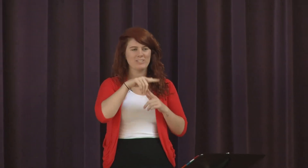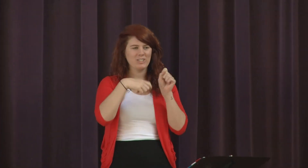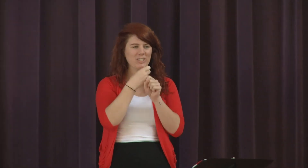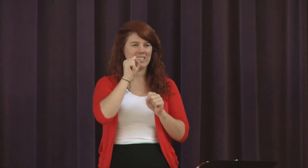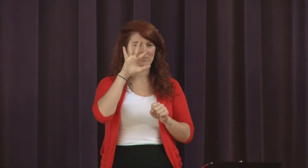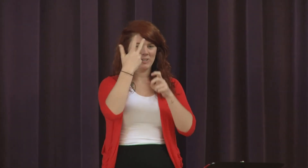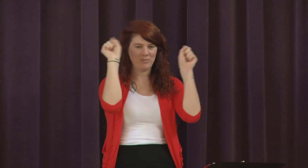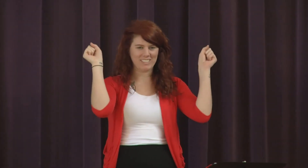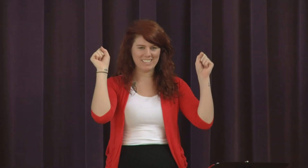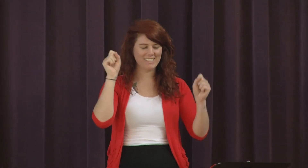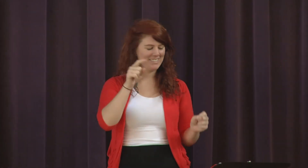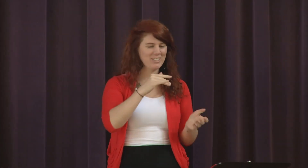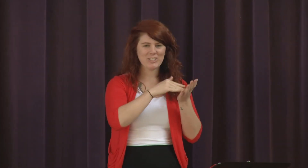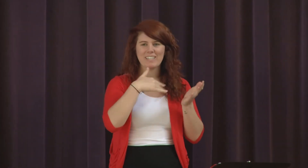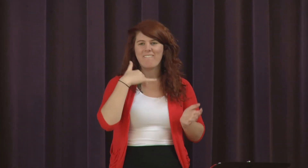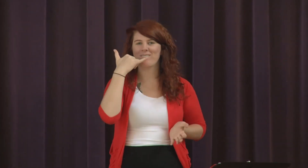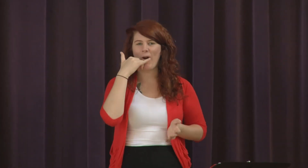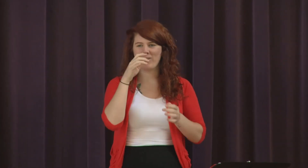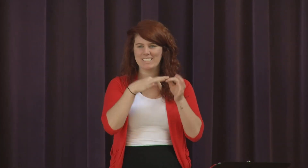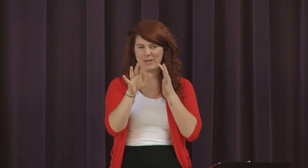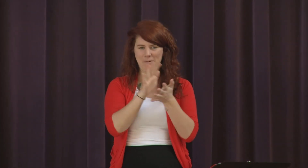Hello, everyone. I'm Alumni Emeriti, and